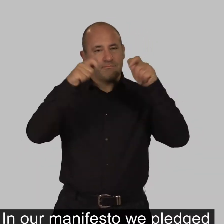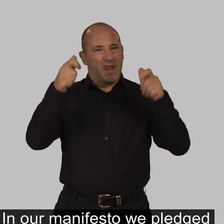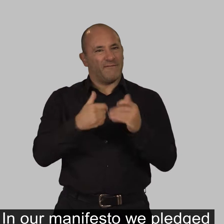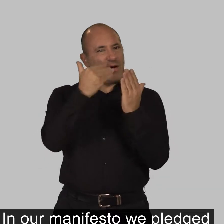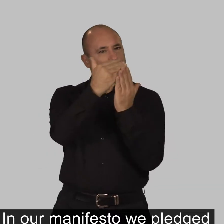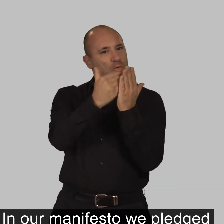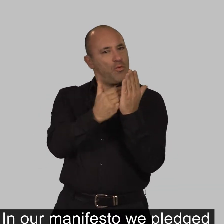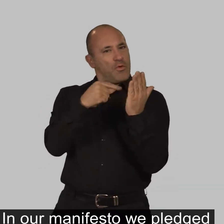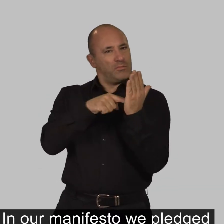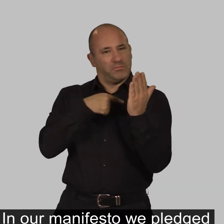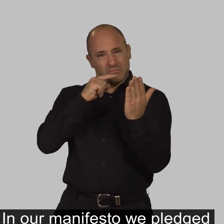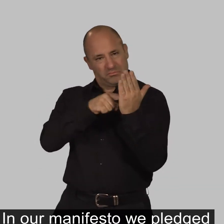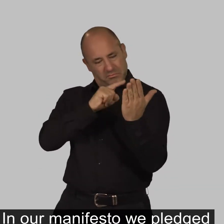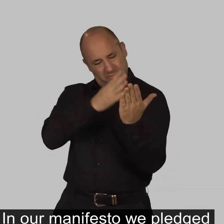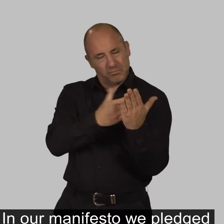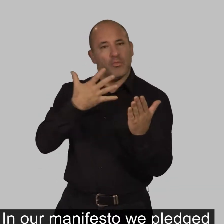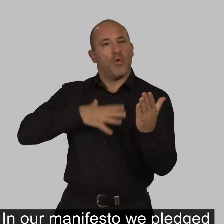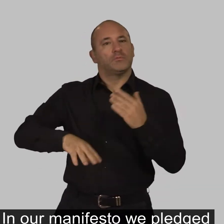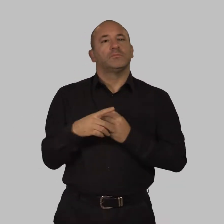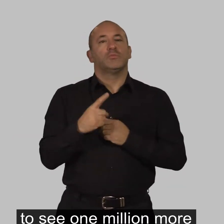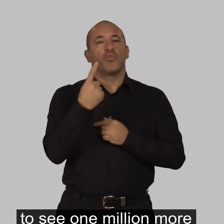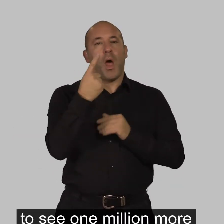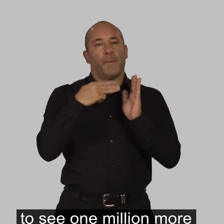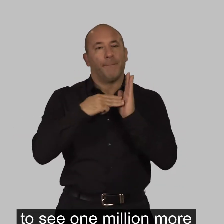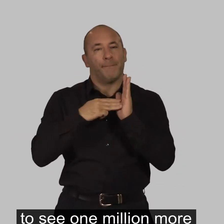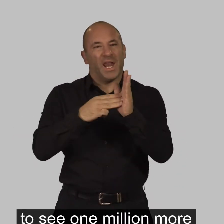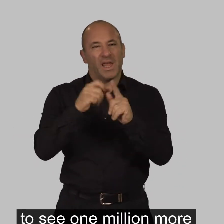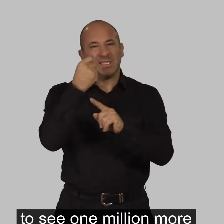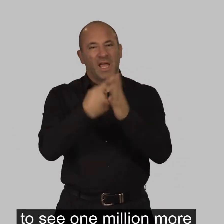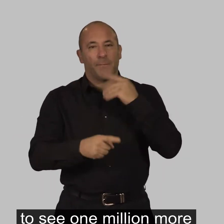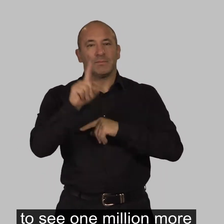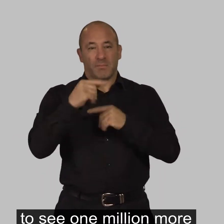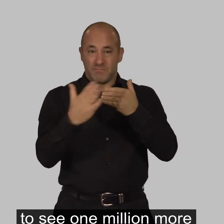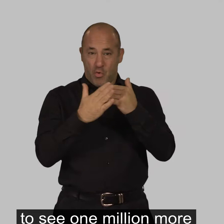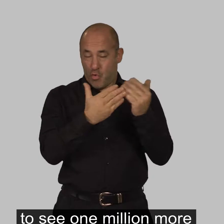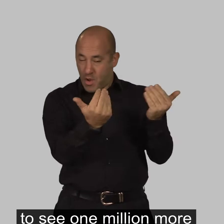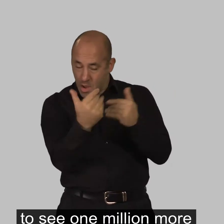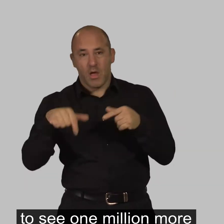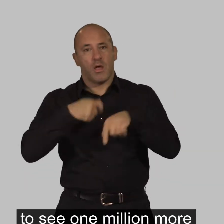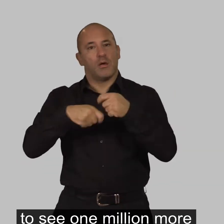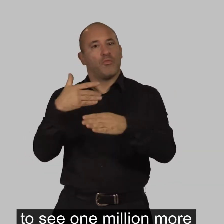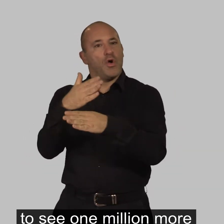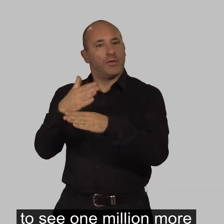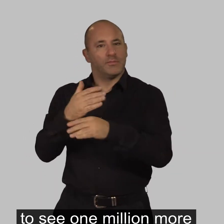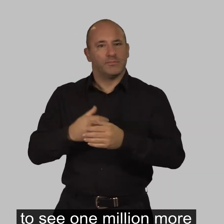In our manifesto, we pledged to see 1 million more disabled people in work.